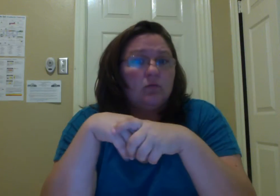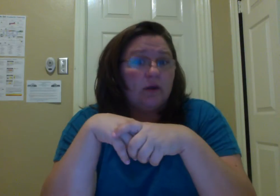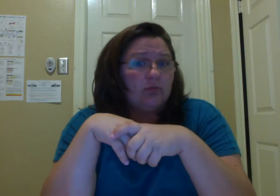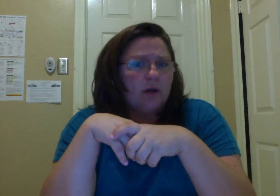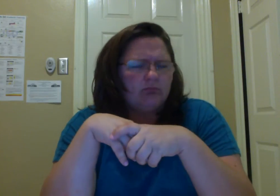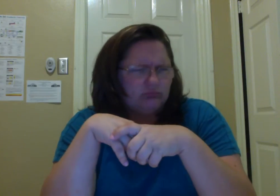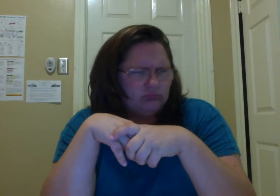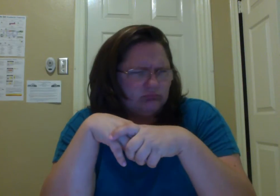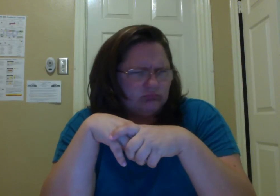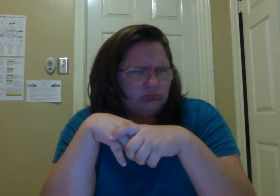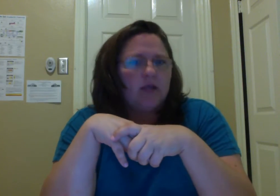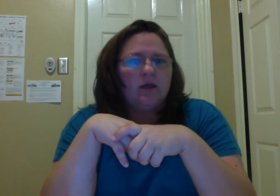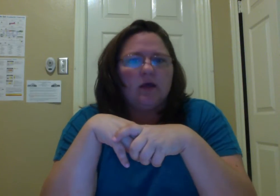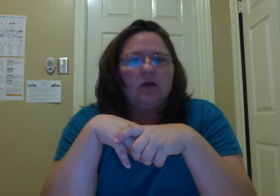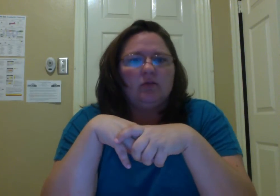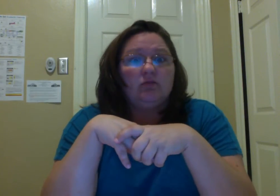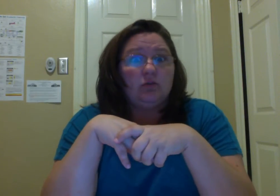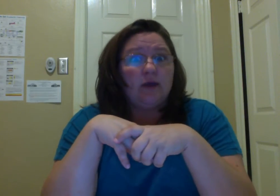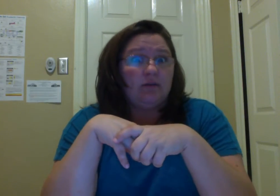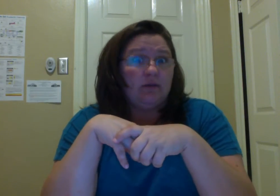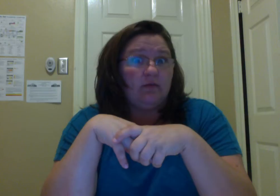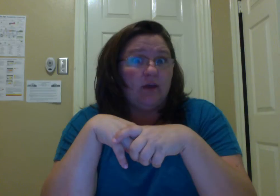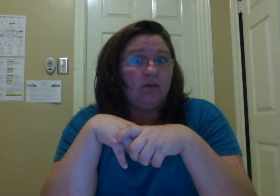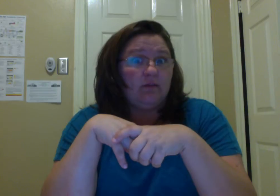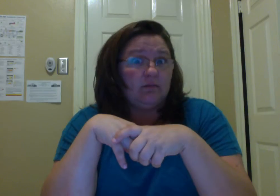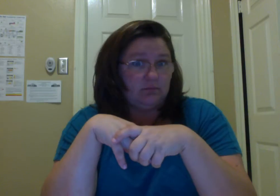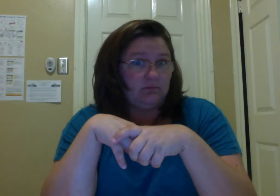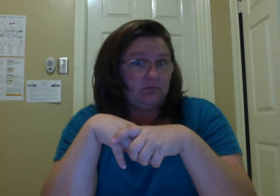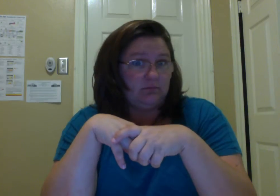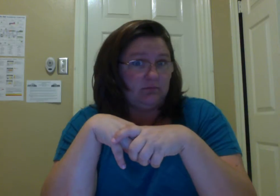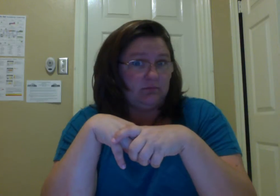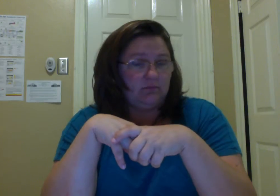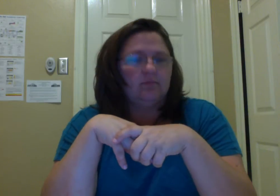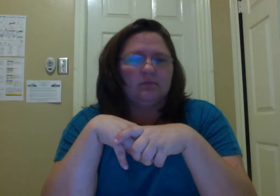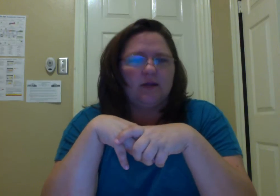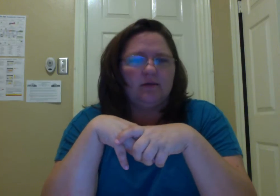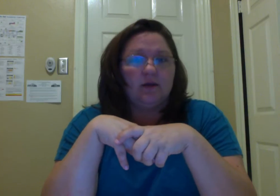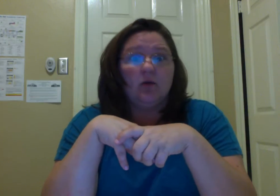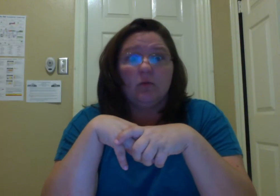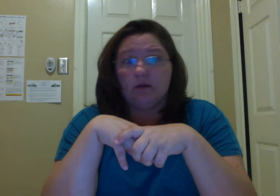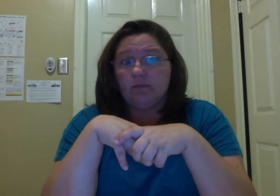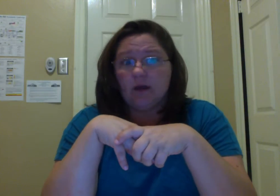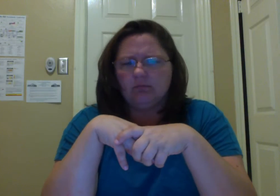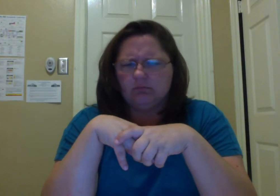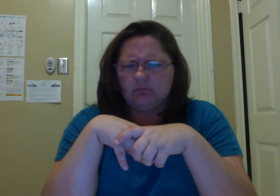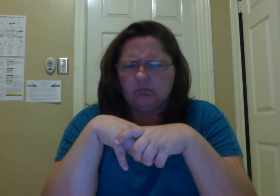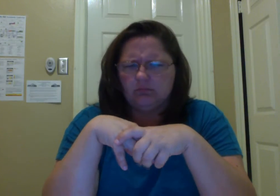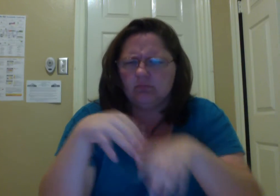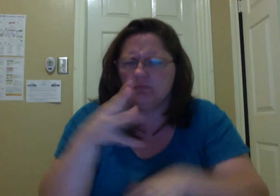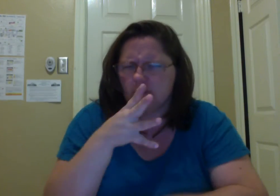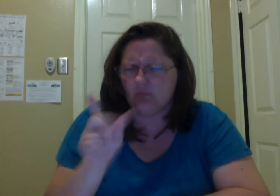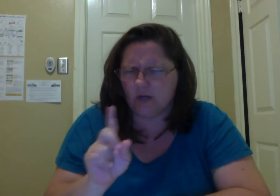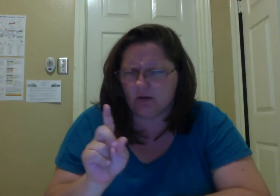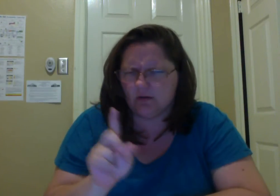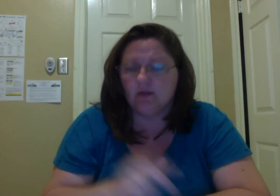is your mom? Do you have hearing friends? Right? Where's mom? Mom, where?